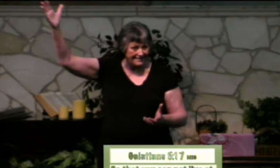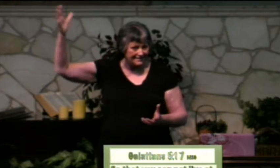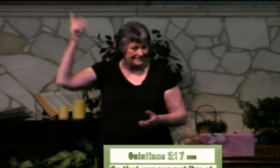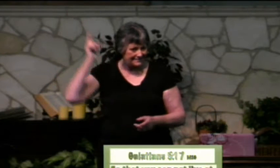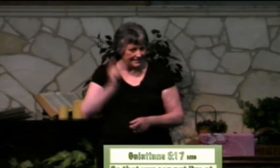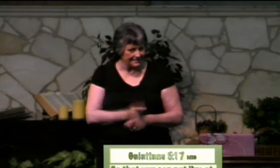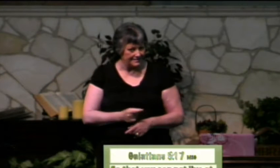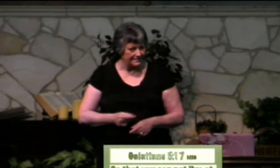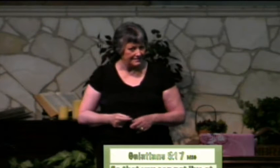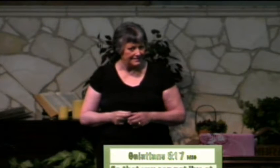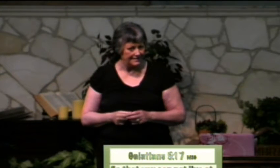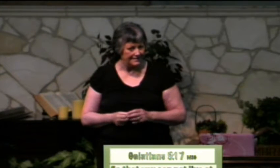Right?